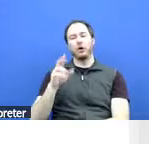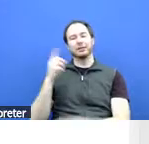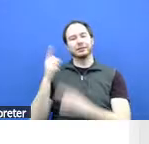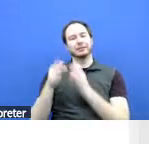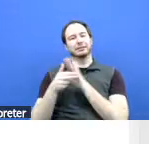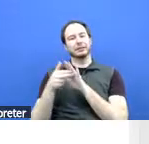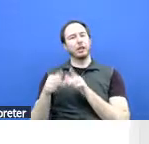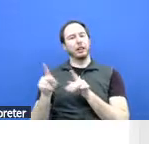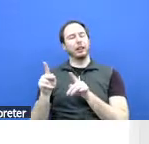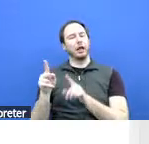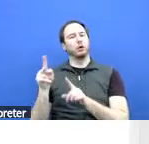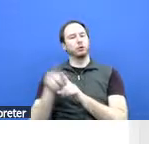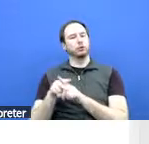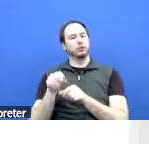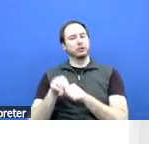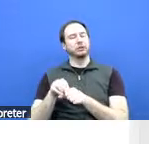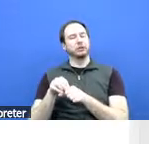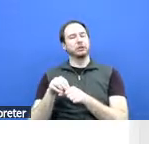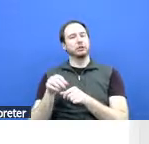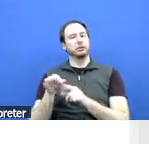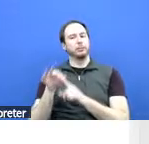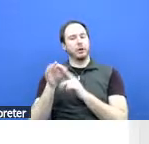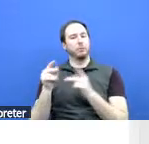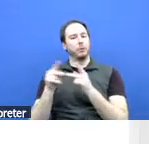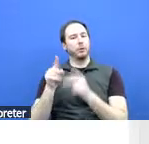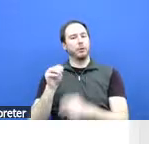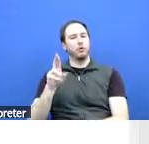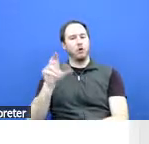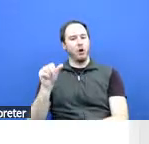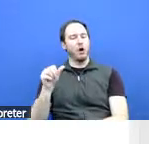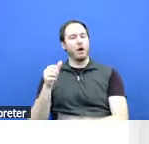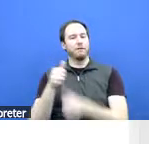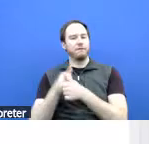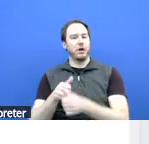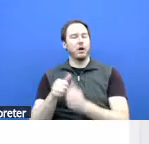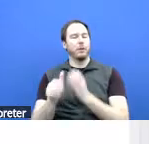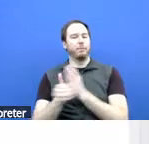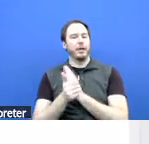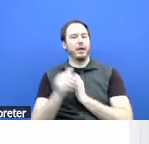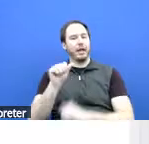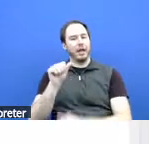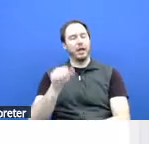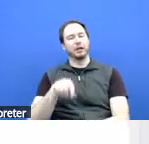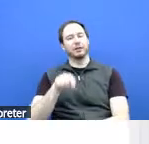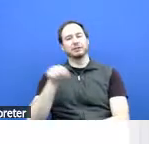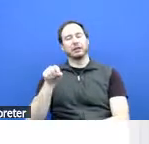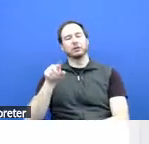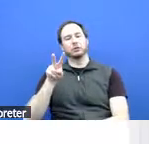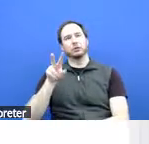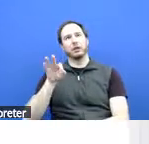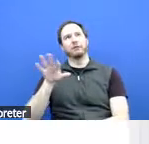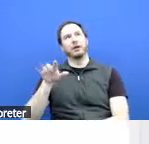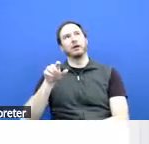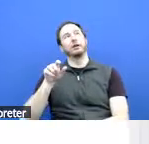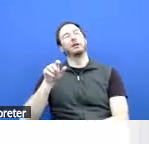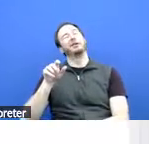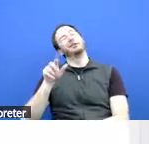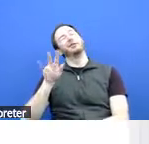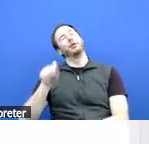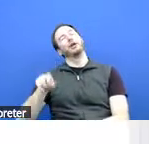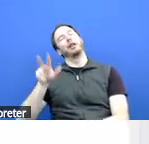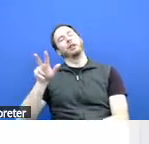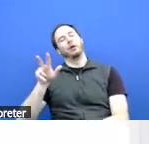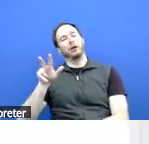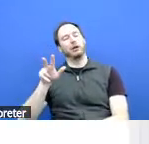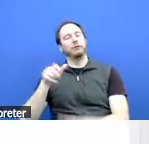per special use permit in the MURA per Appendix A and Section 295-34.3 of the code.